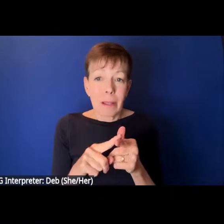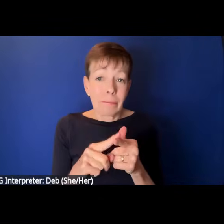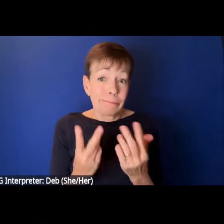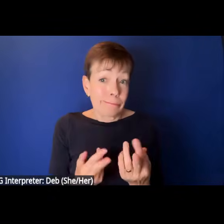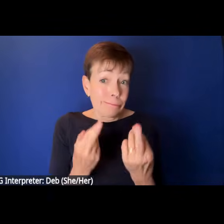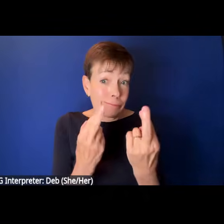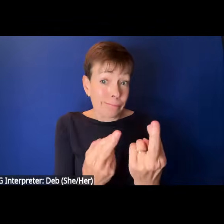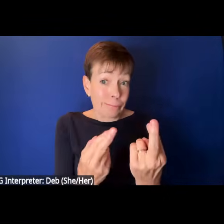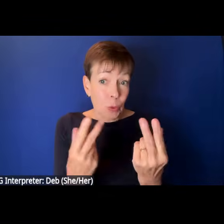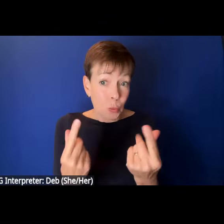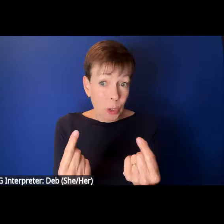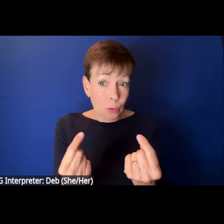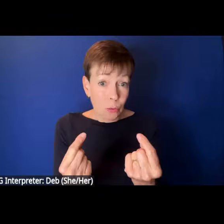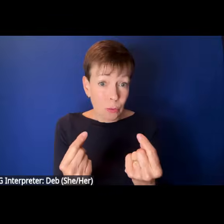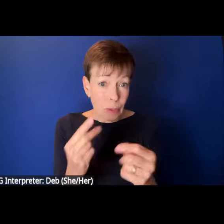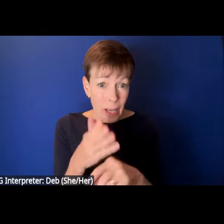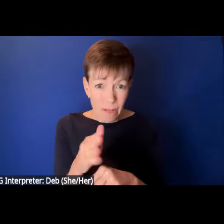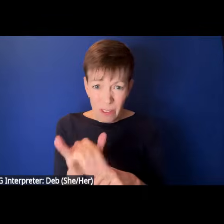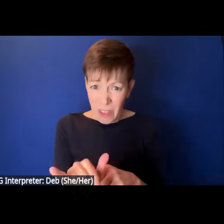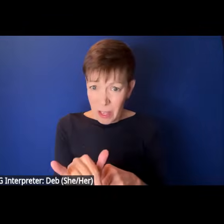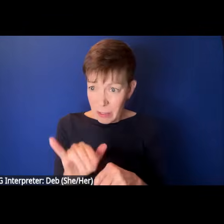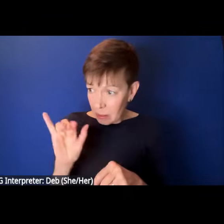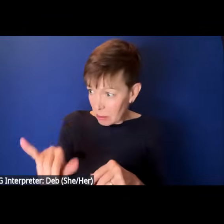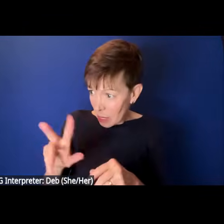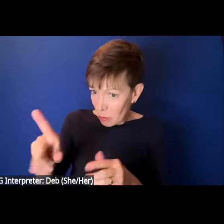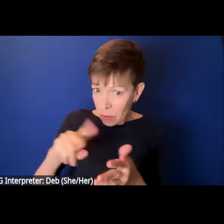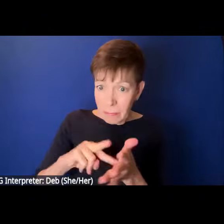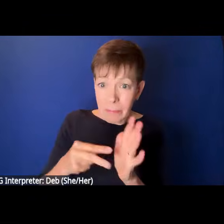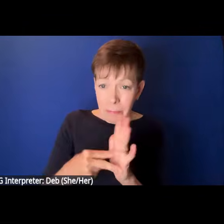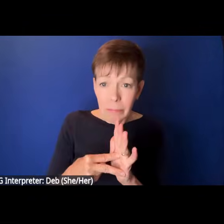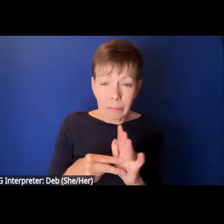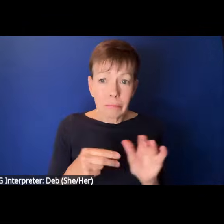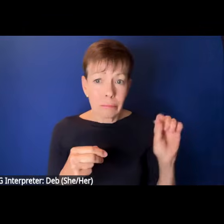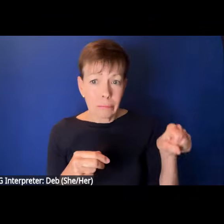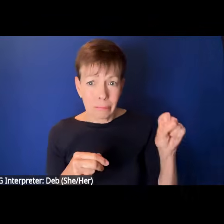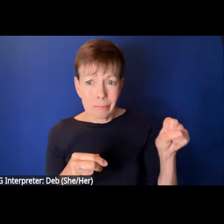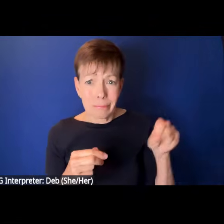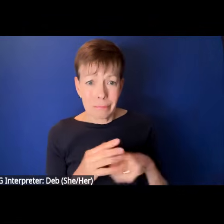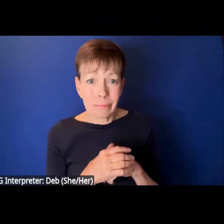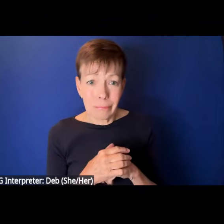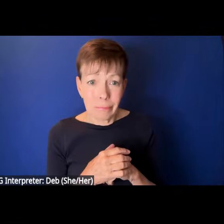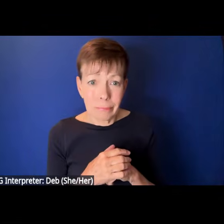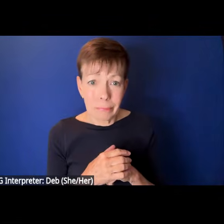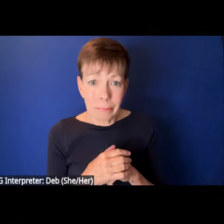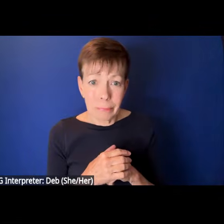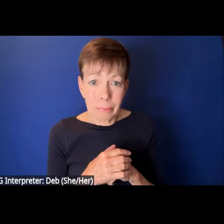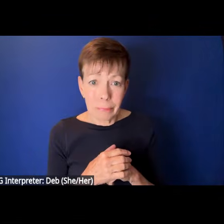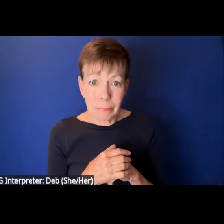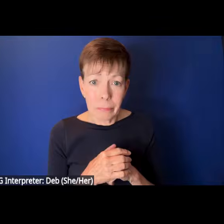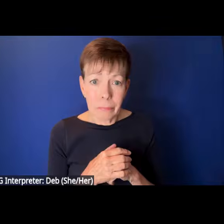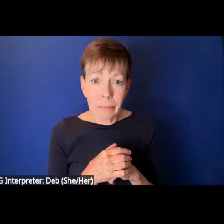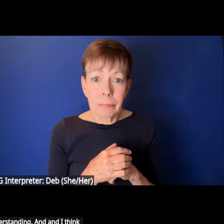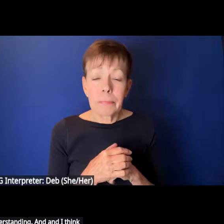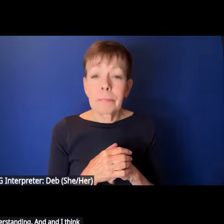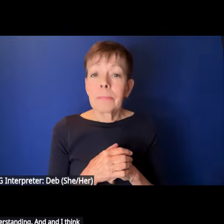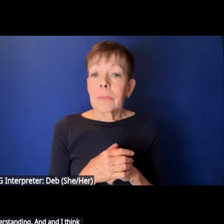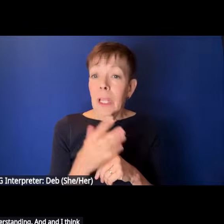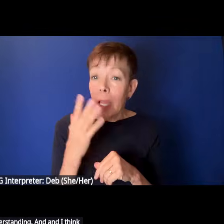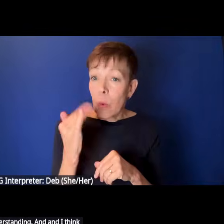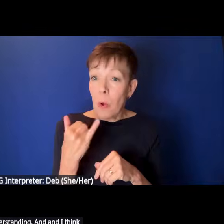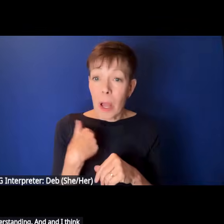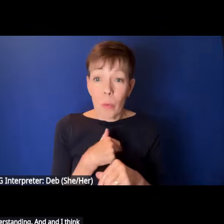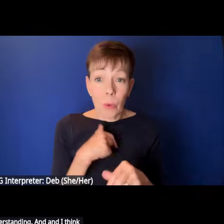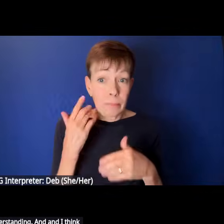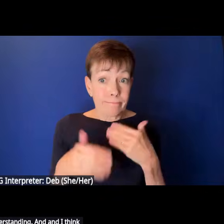that. Is that right? That's not the intention? Yes, and if I may, that's my understanding, and I think that the reason we want to do it as quickly as that